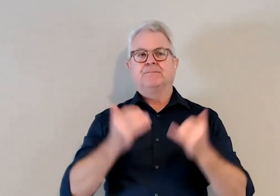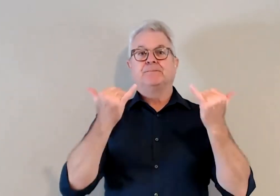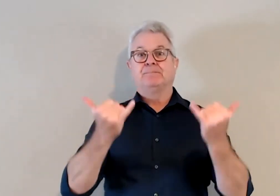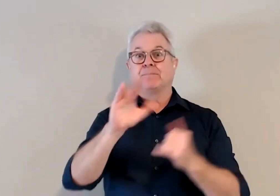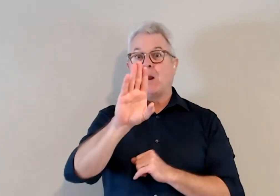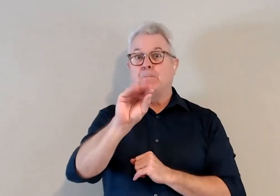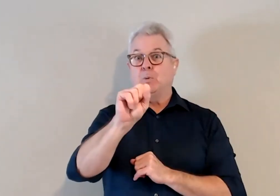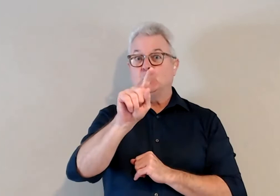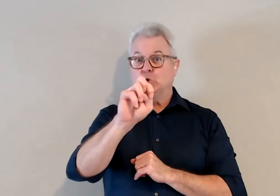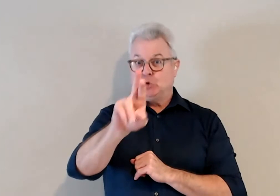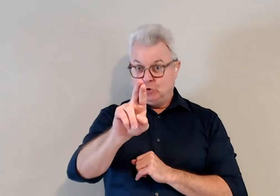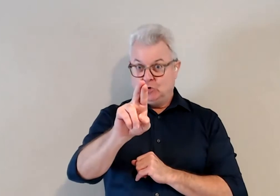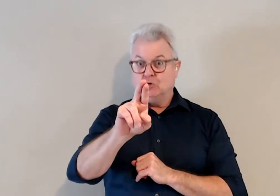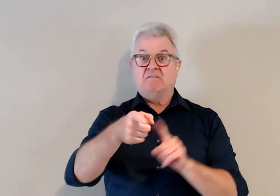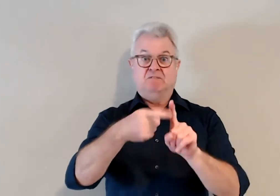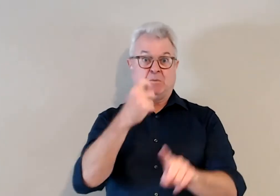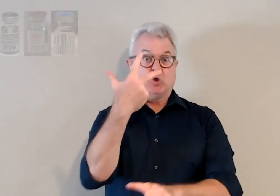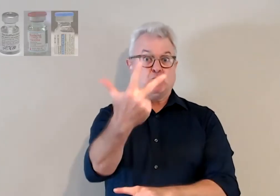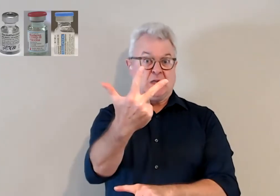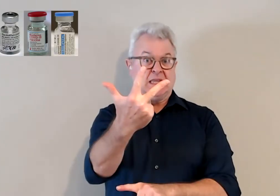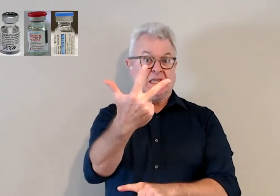into contact. Now, the booster in itself